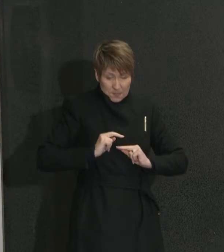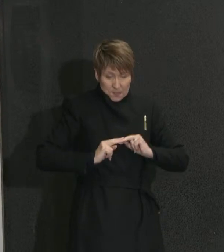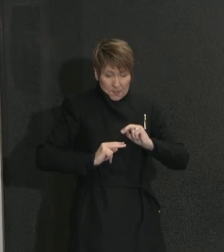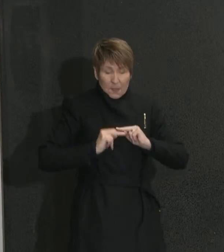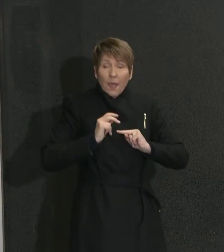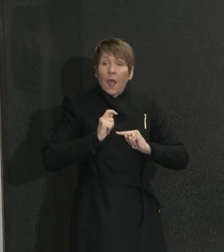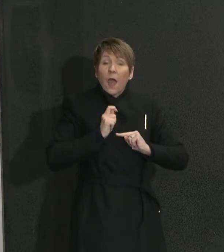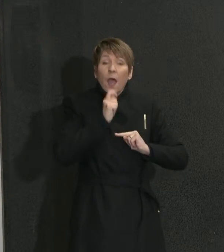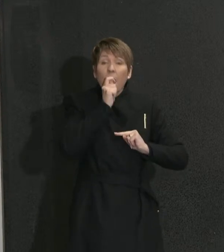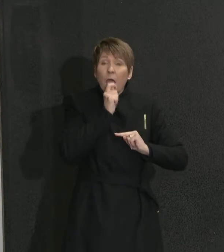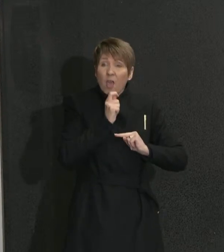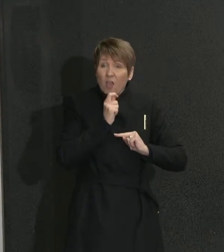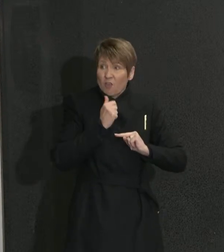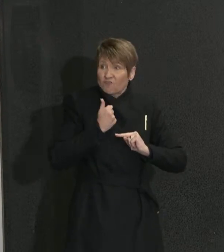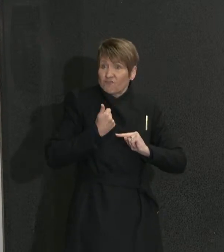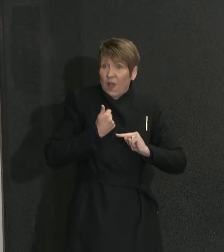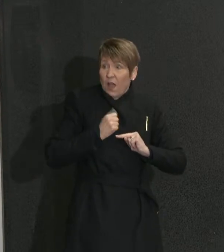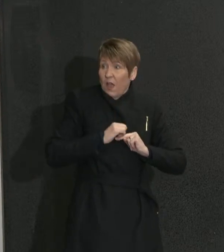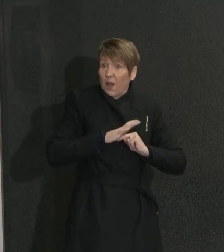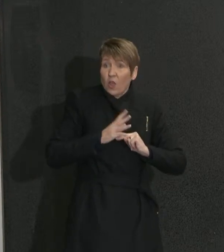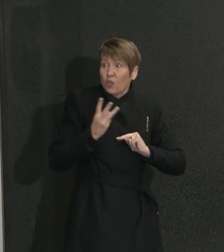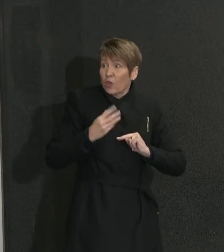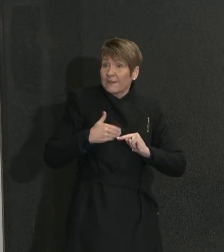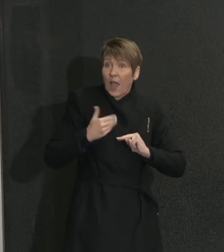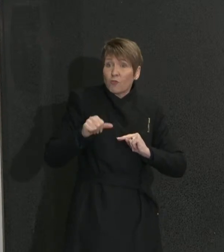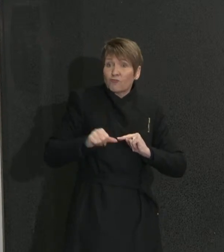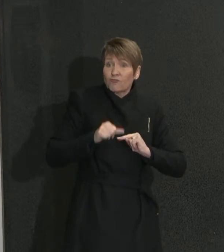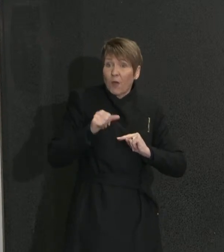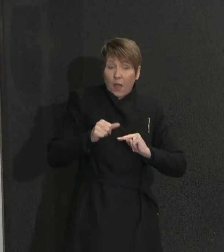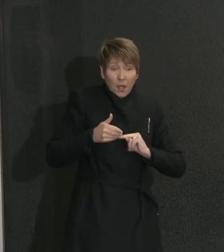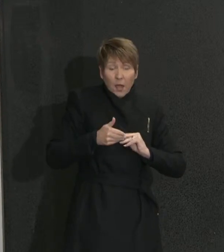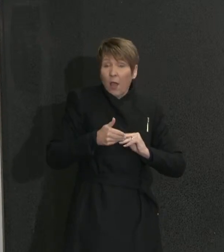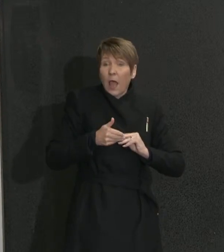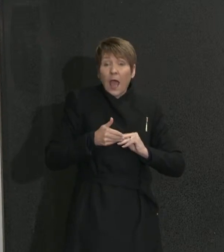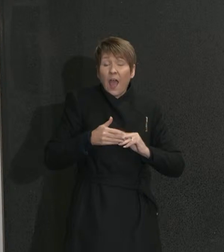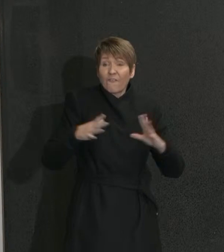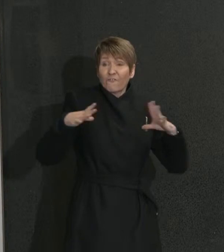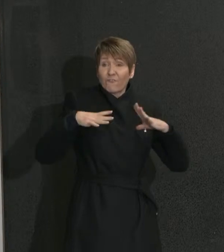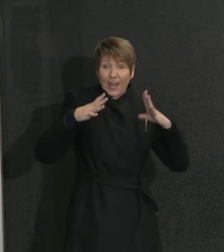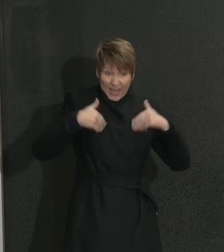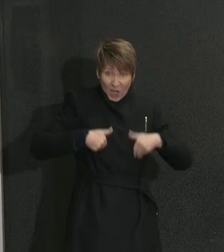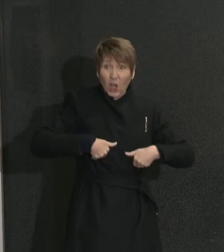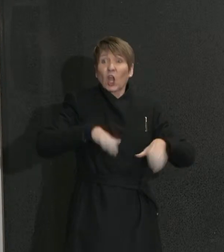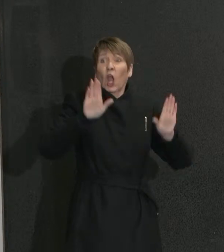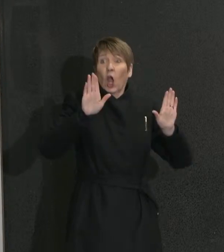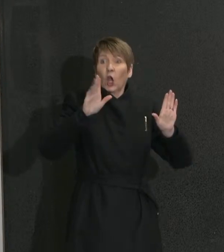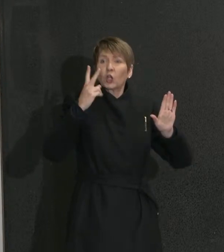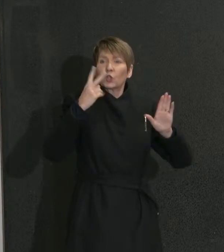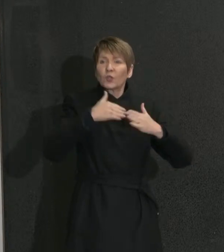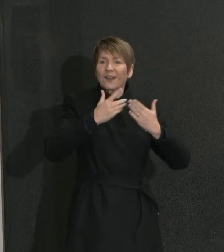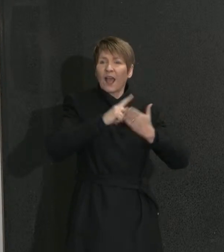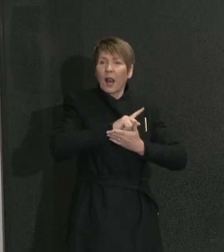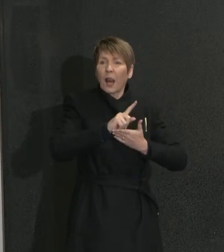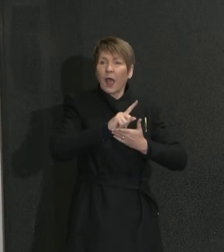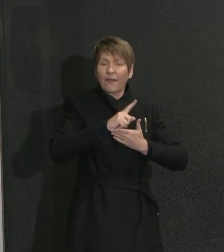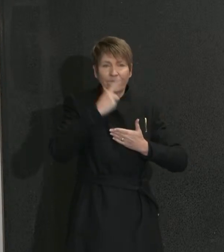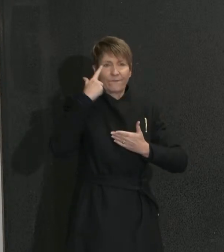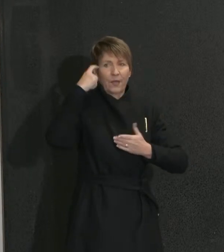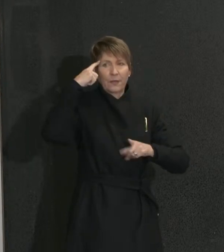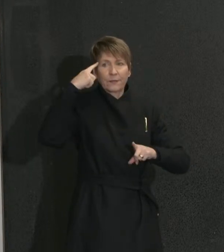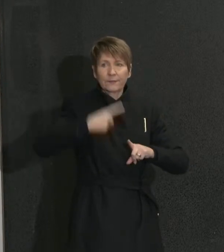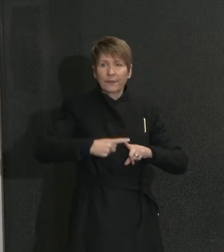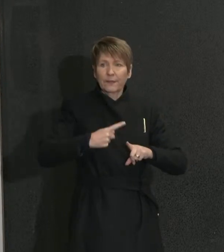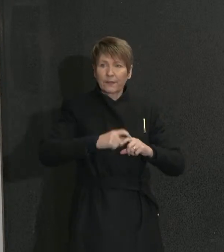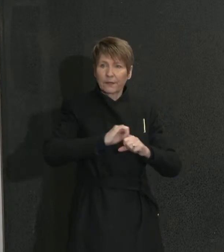weren't testing, spawning new chains of transmission? Yeah, so I think you're halfway, on the mark and halfway sort of off in the wilderness a bit. So